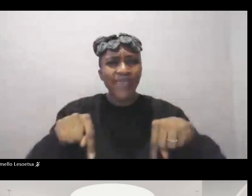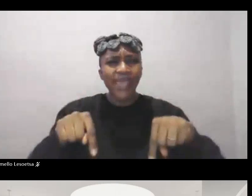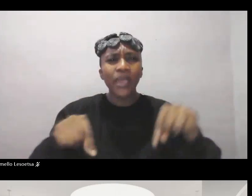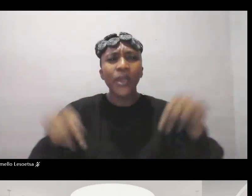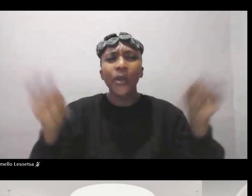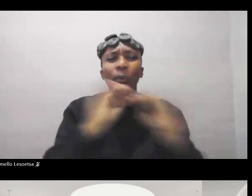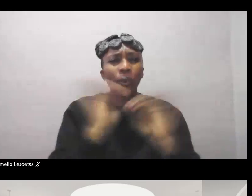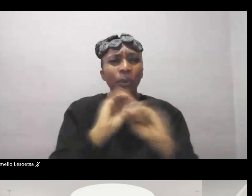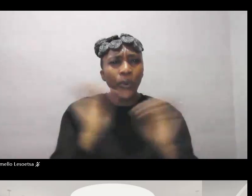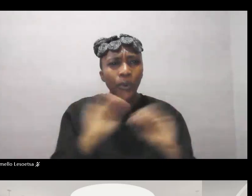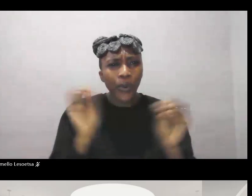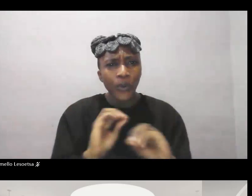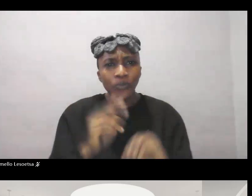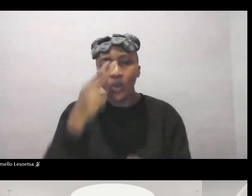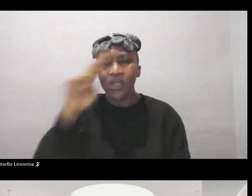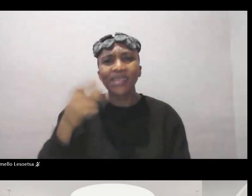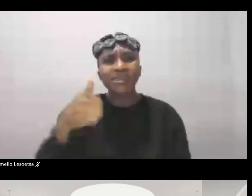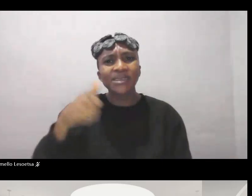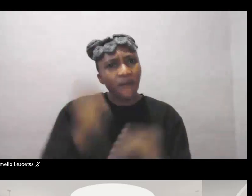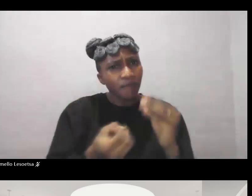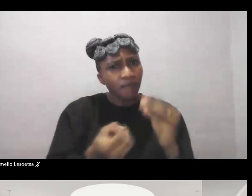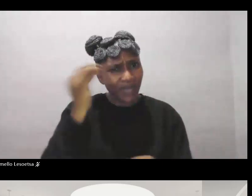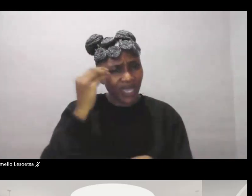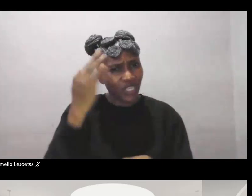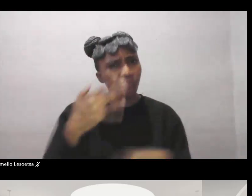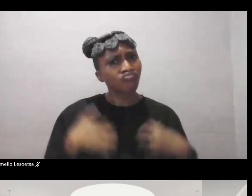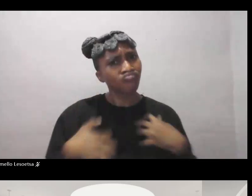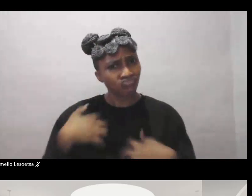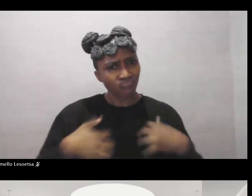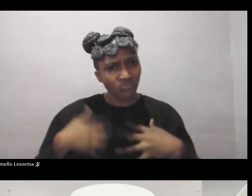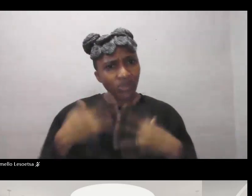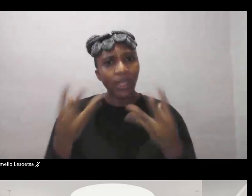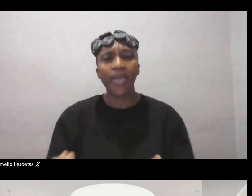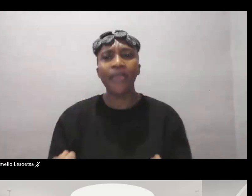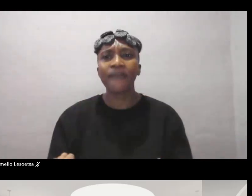Onati was hinting at. So let's see.